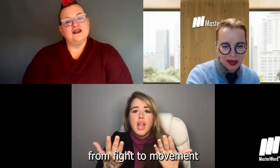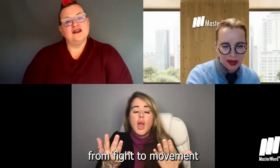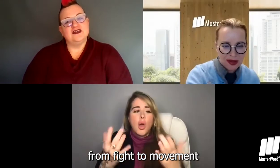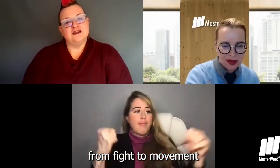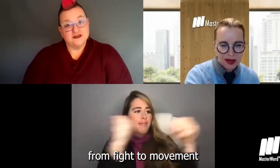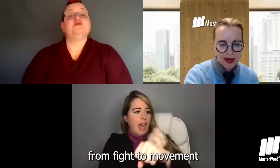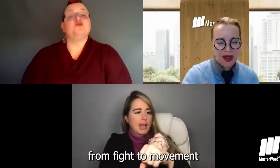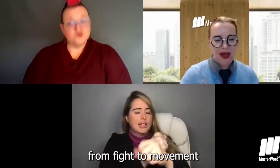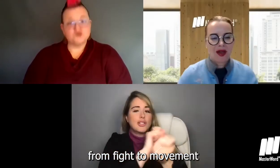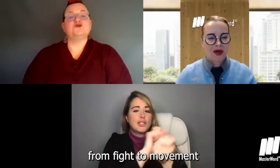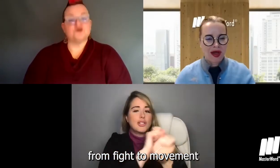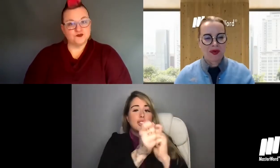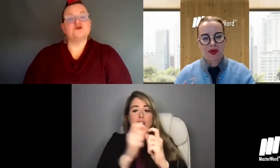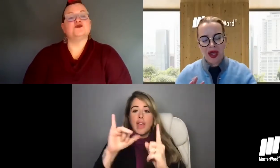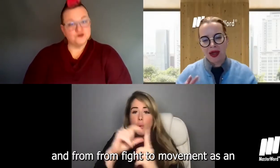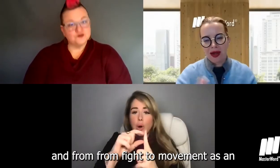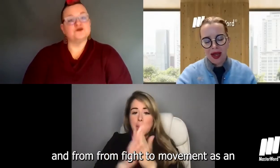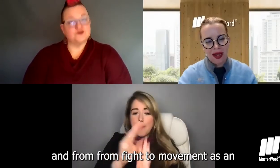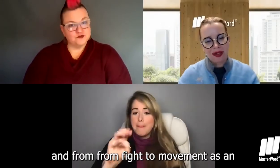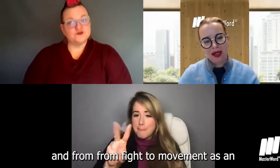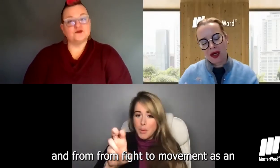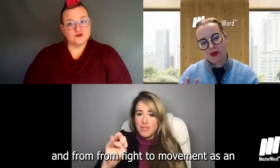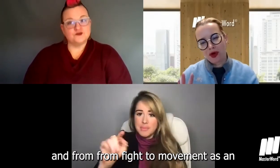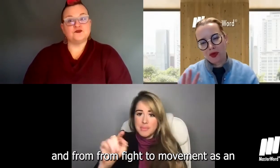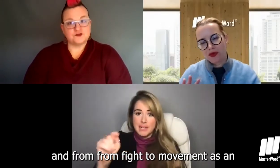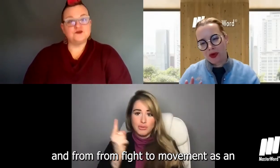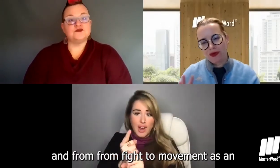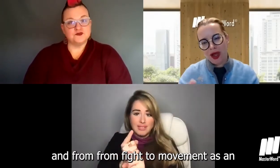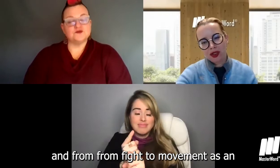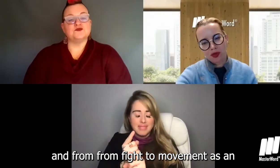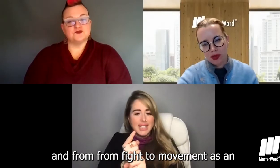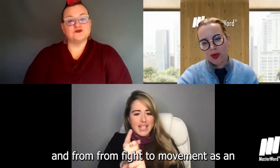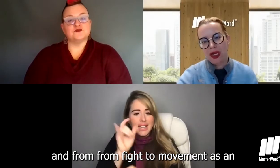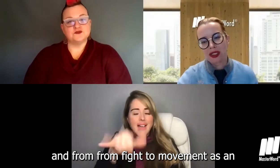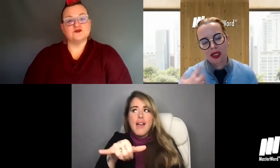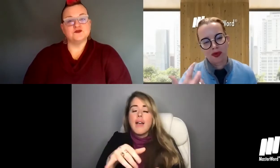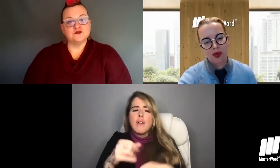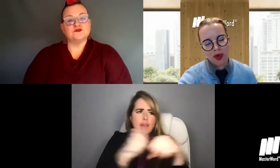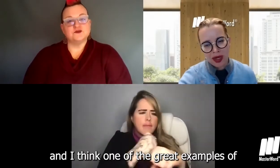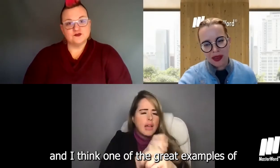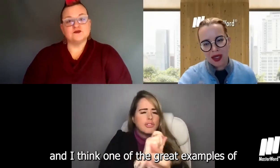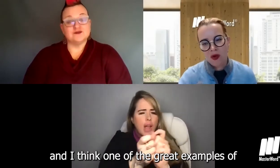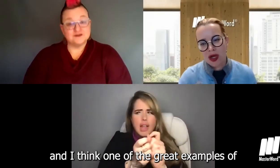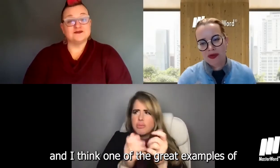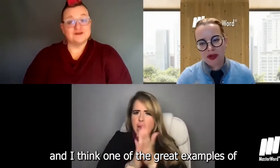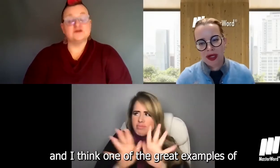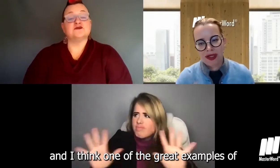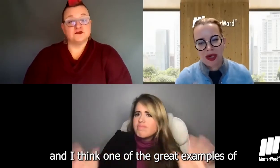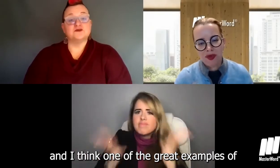and from from fight to movement as an and I think one of the great examples